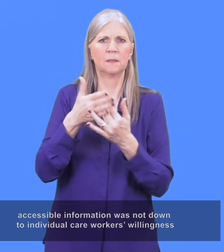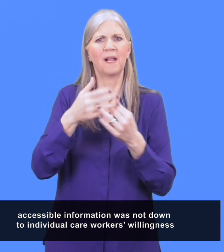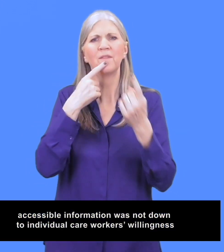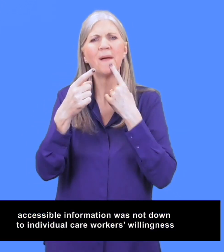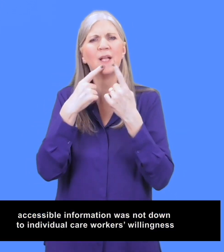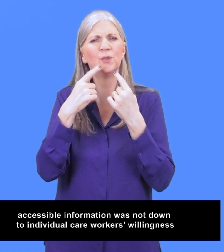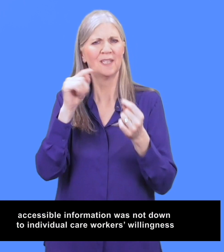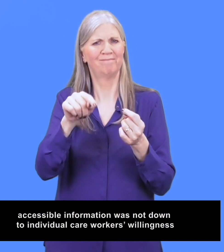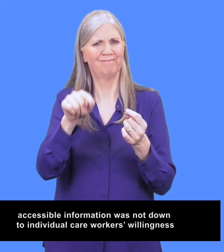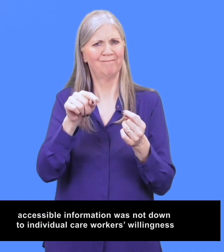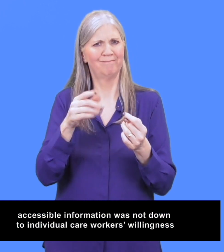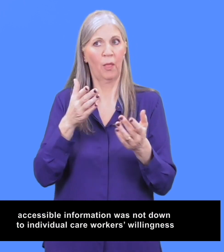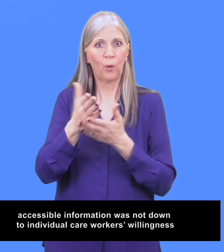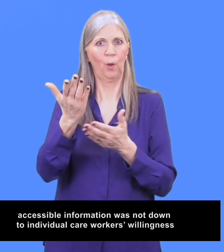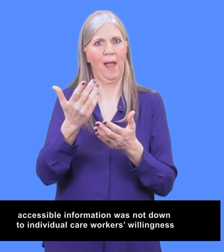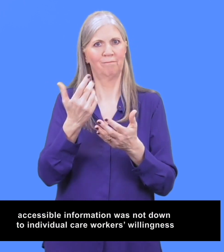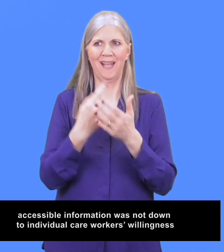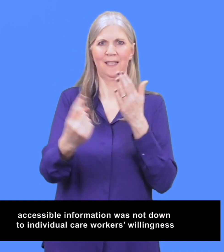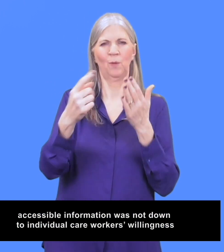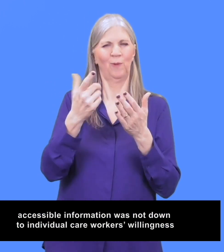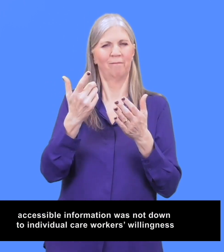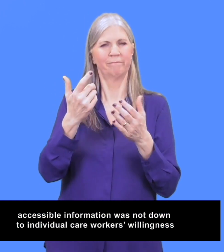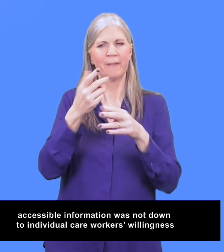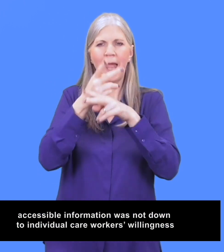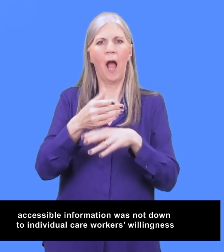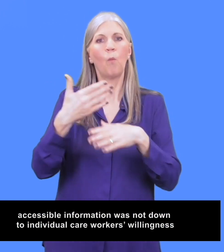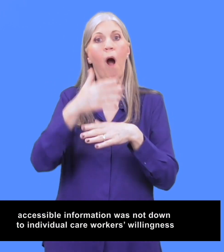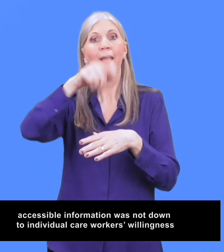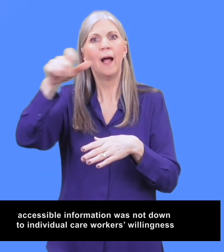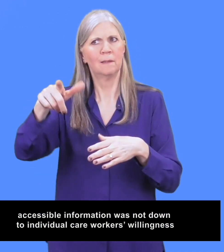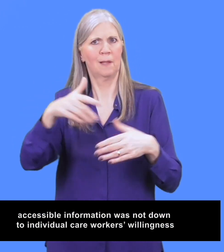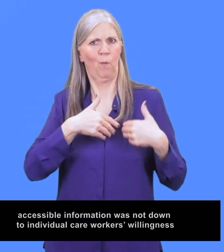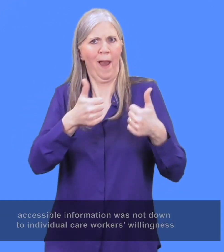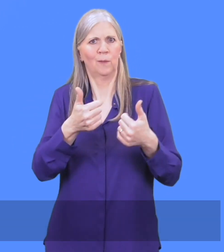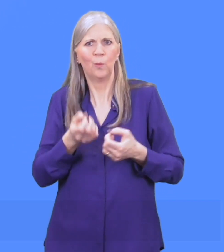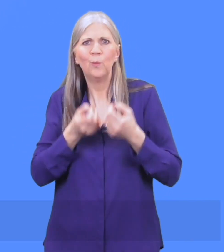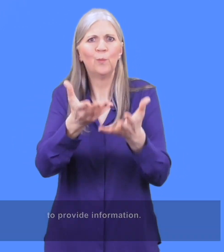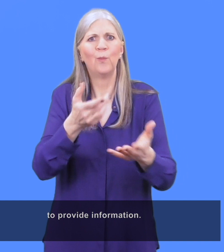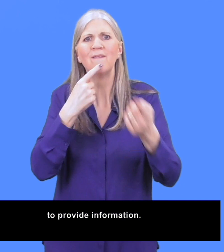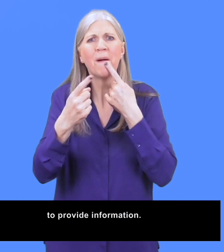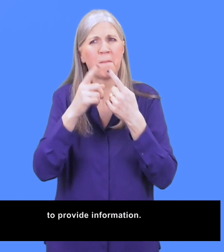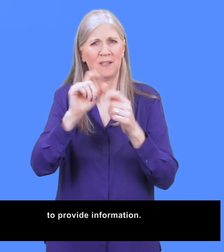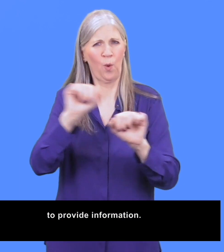information was not down to individual care workers' willingness to provide information.